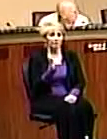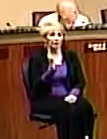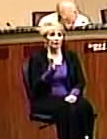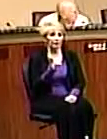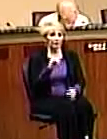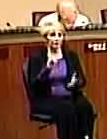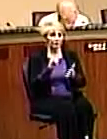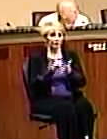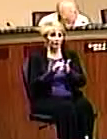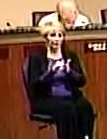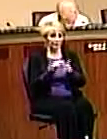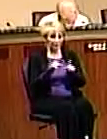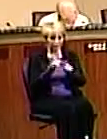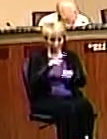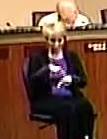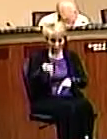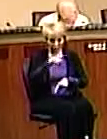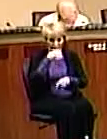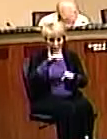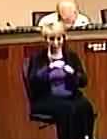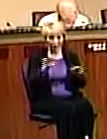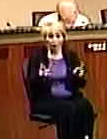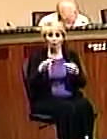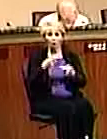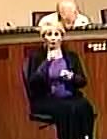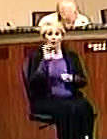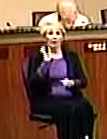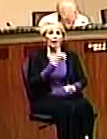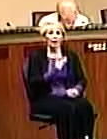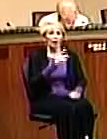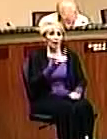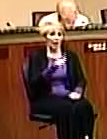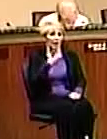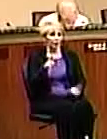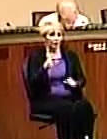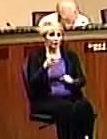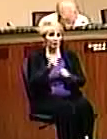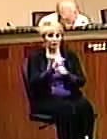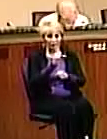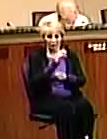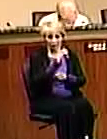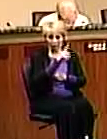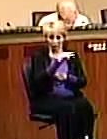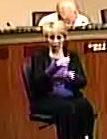Just much like many of you may be in this room that are landlords, you get a security